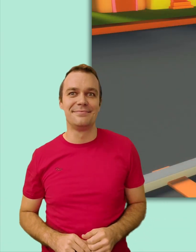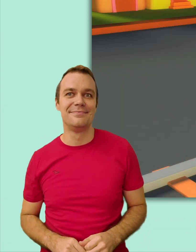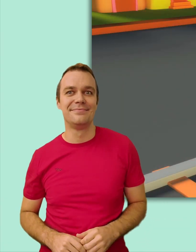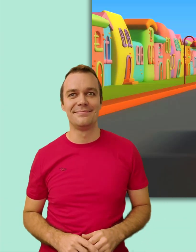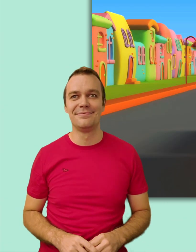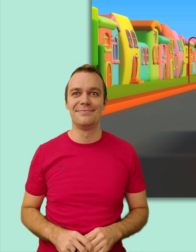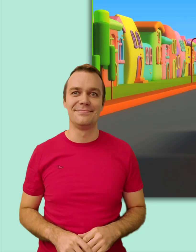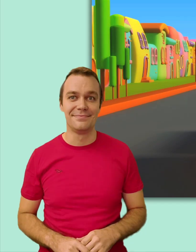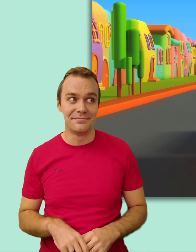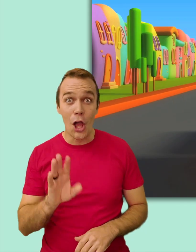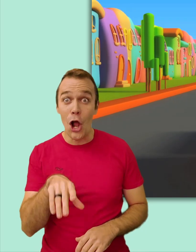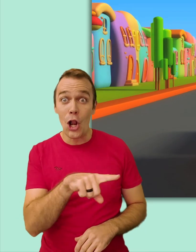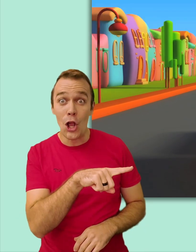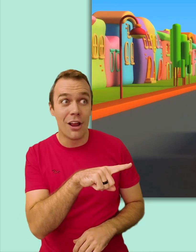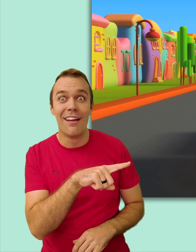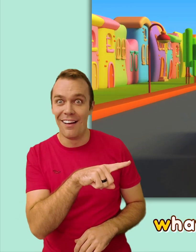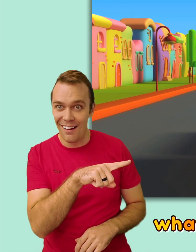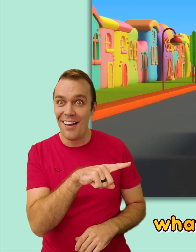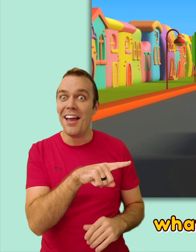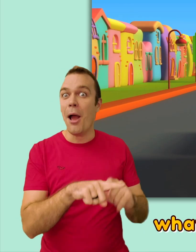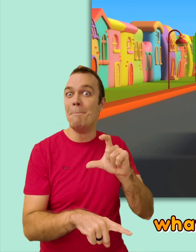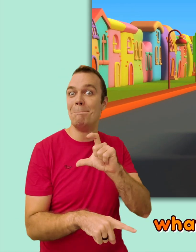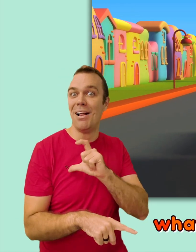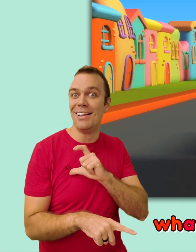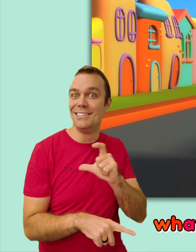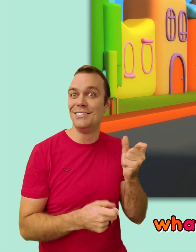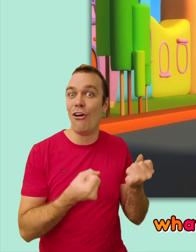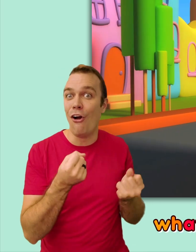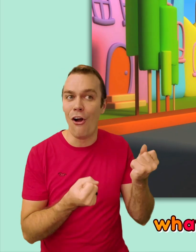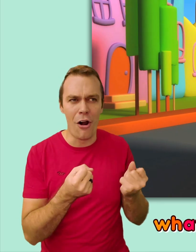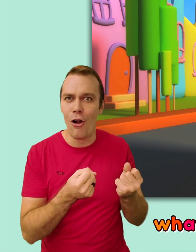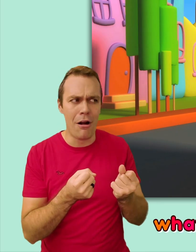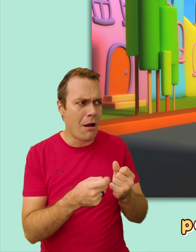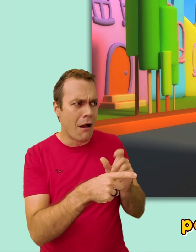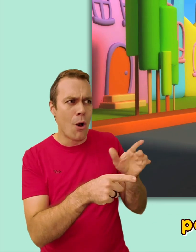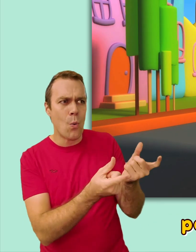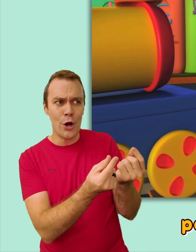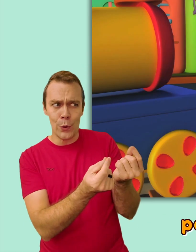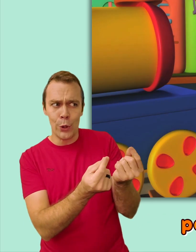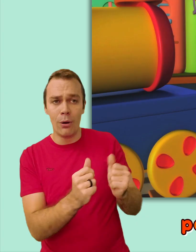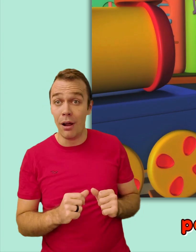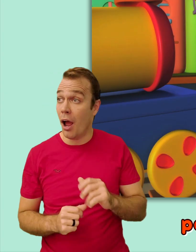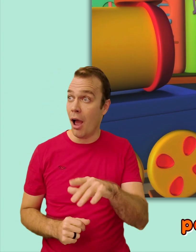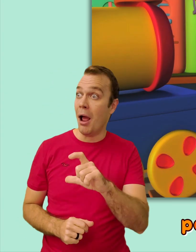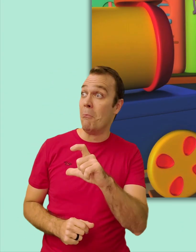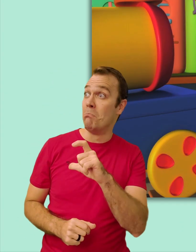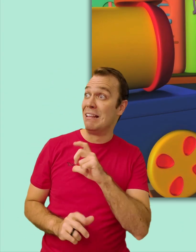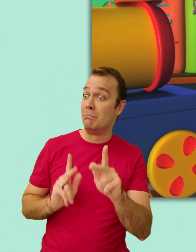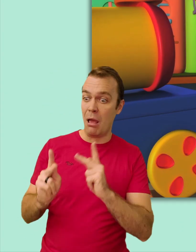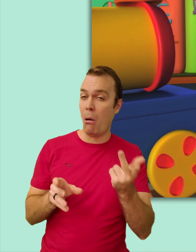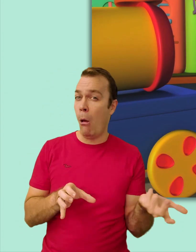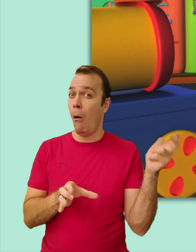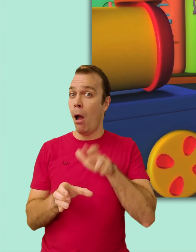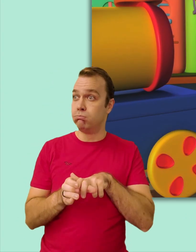Look, kids, that's a police car. What do you do, Mr. Police Car? Policemen sit inside me to